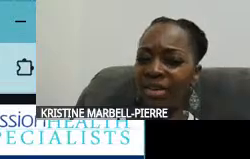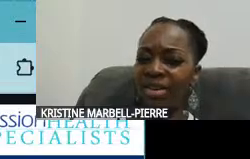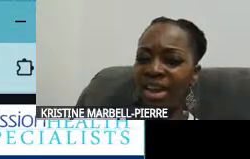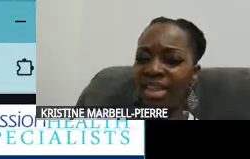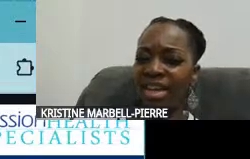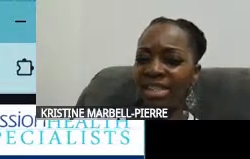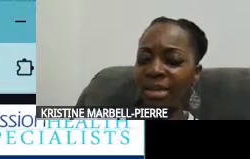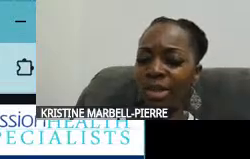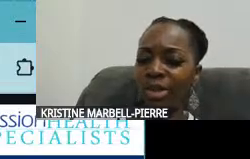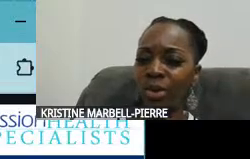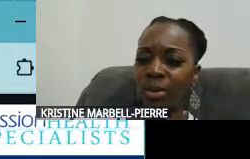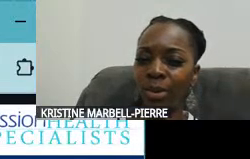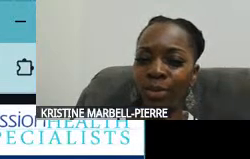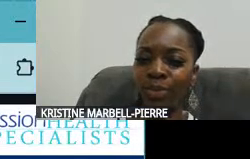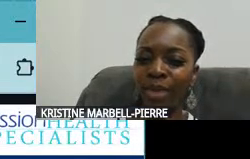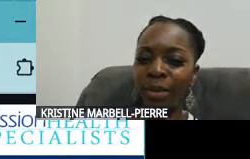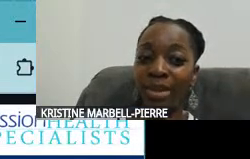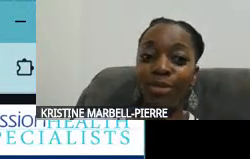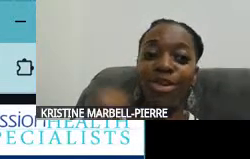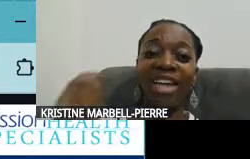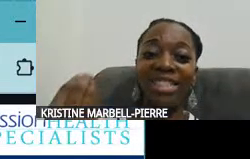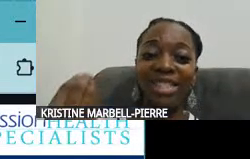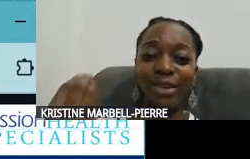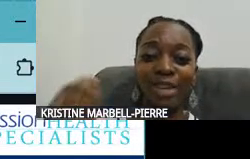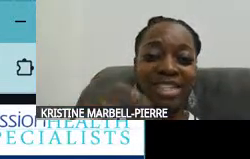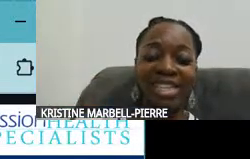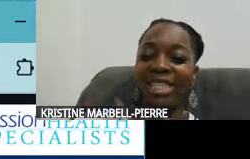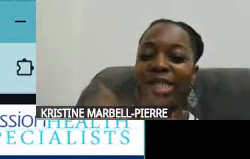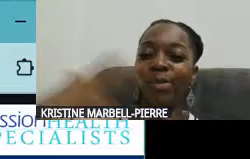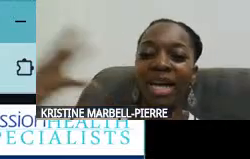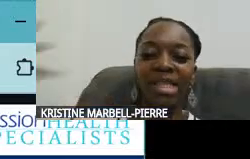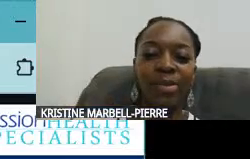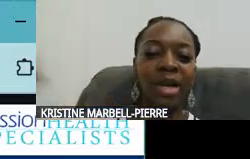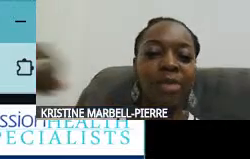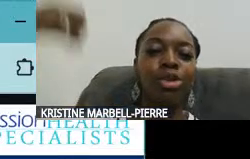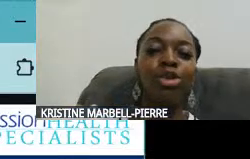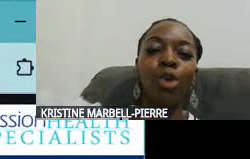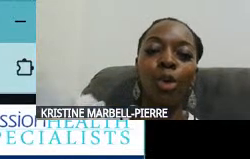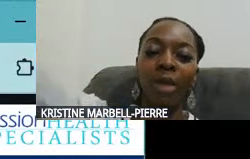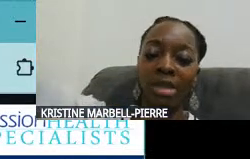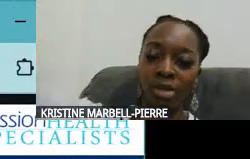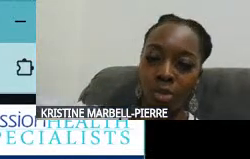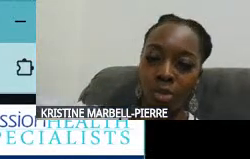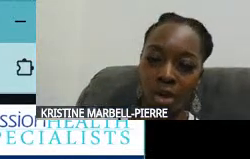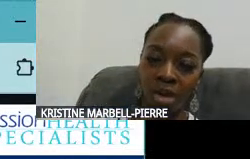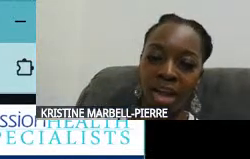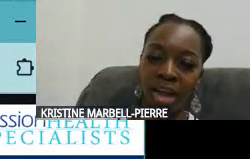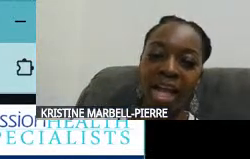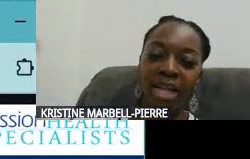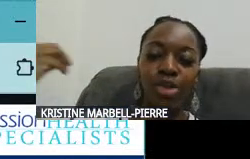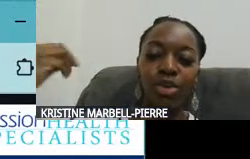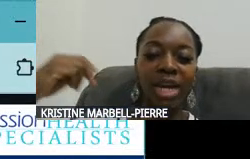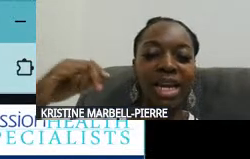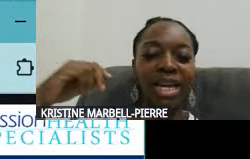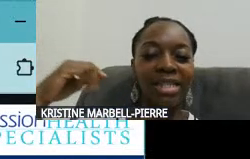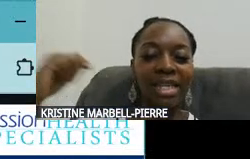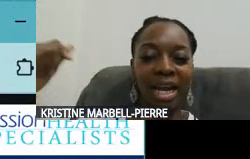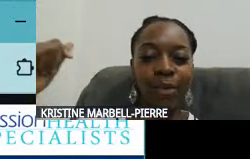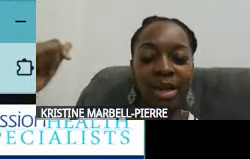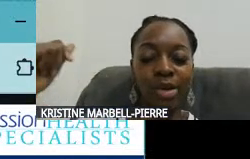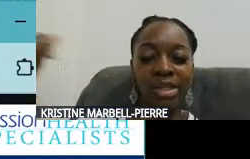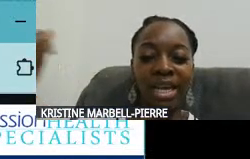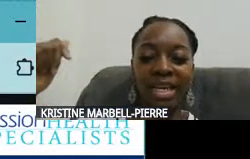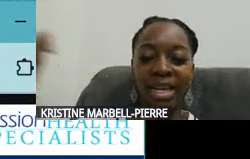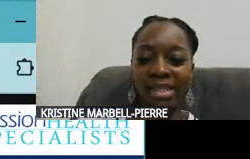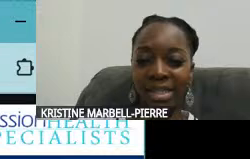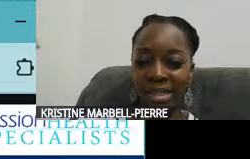like, oh, yeah, that seems doable. But the reality of it, it expands, it becomes so much more. And so realizing that when